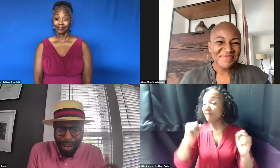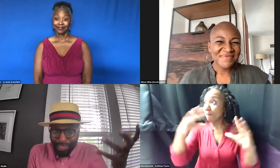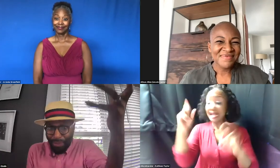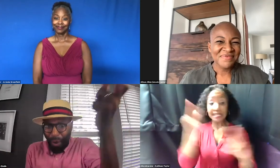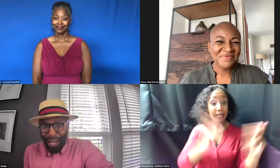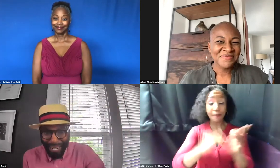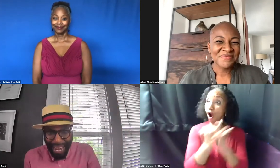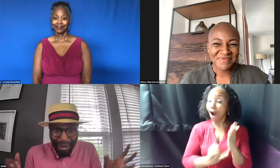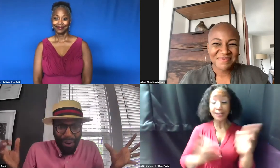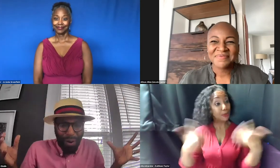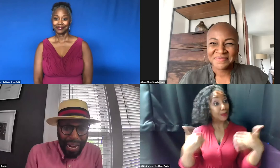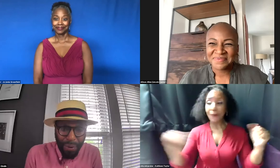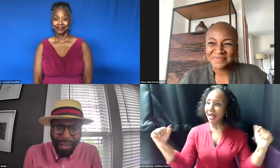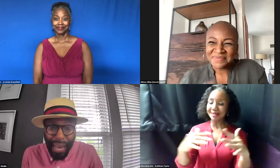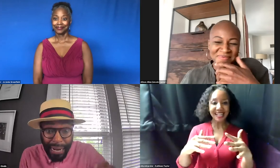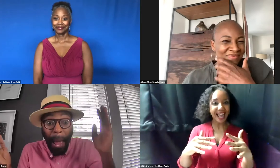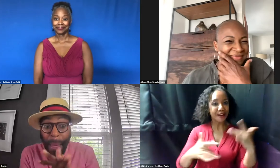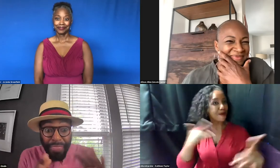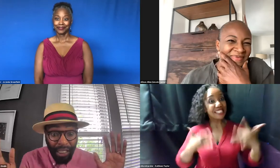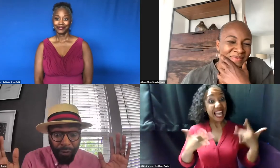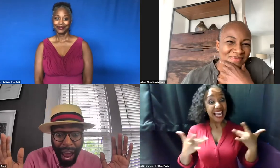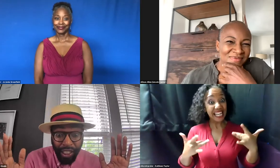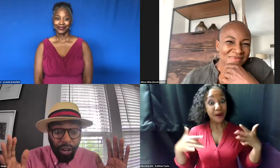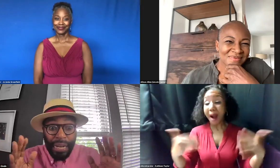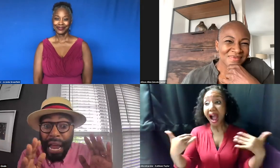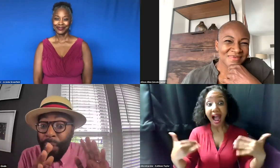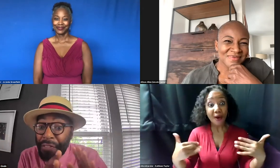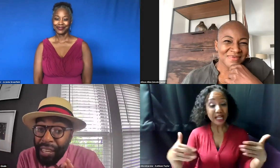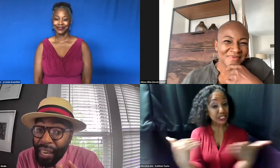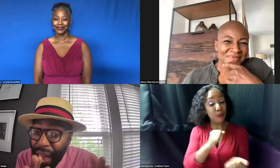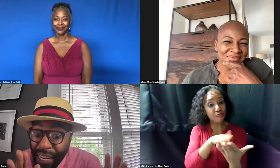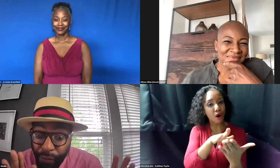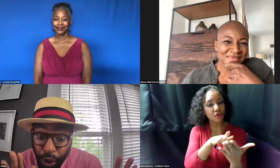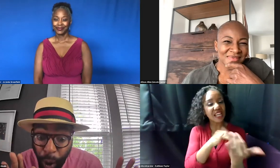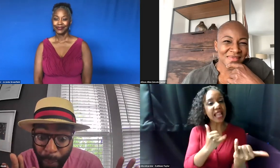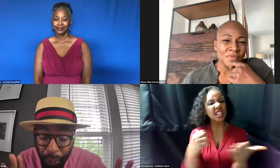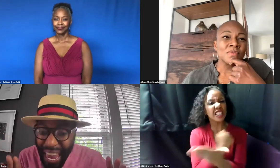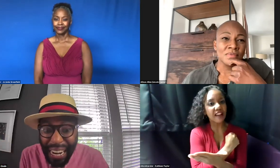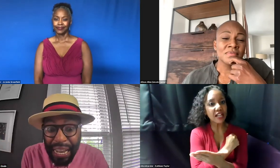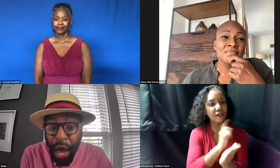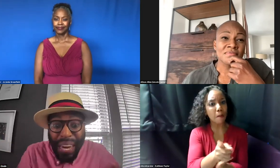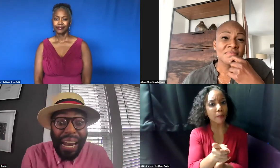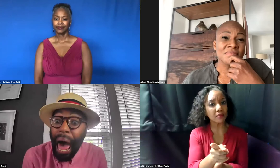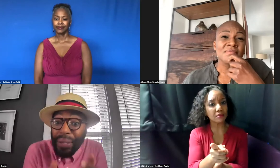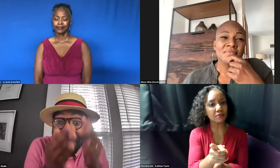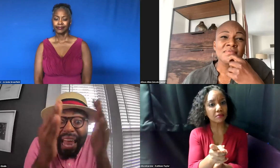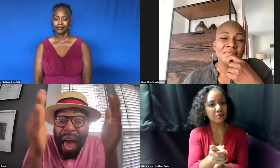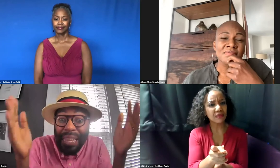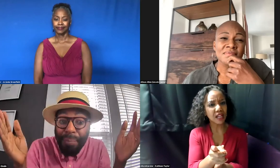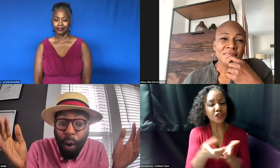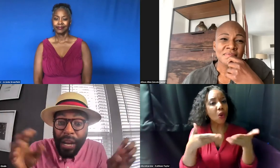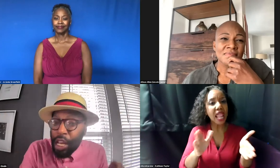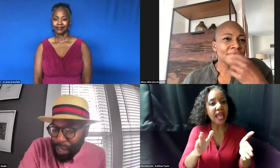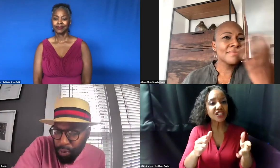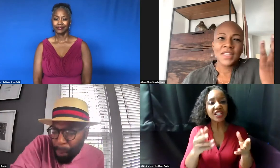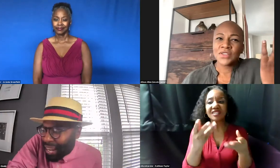and artists and we all come together, we all learn, and we're exciting. That's a fracture. Now we have to take advantage of those moments. We can't allow it to die